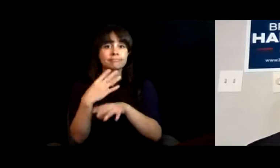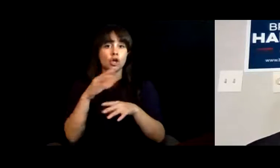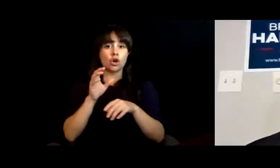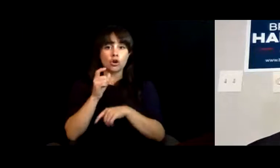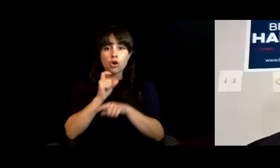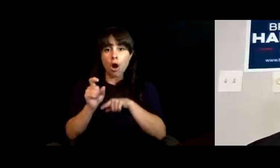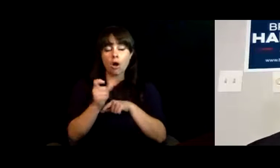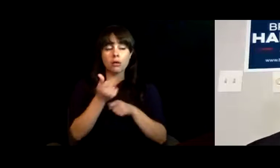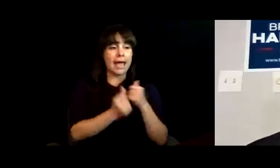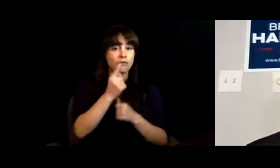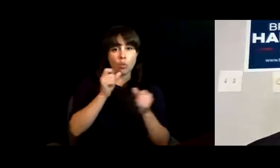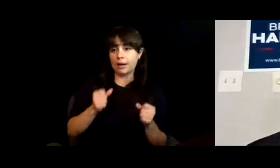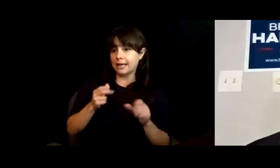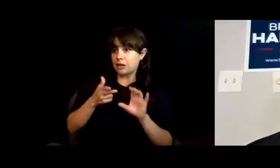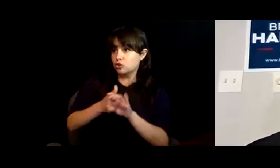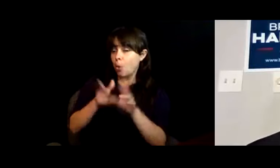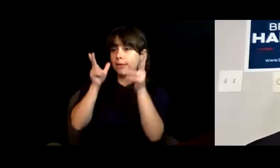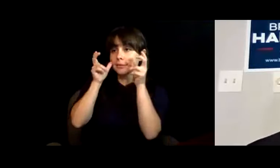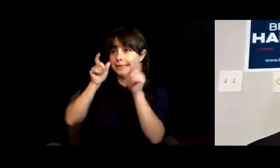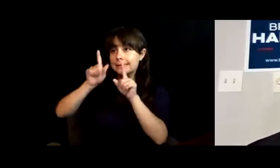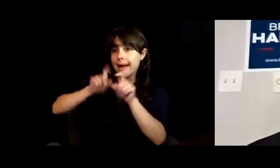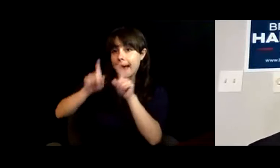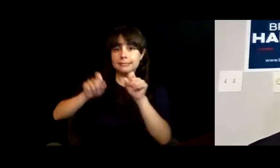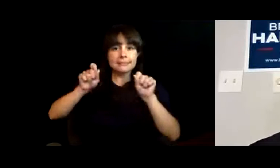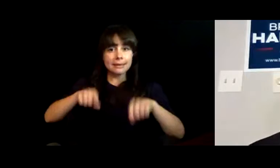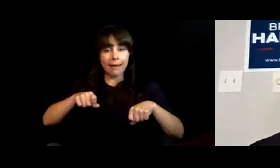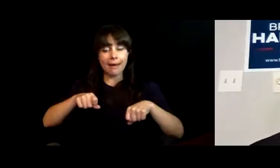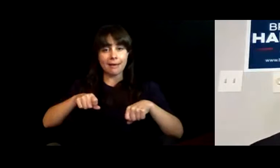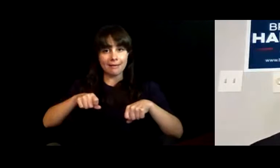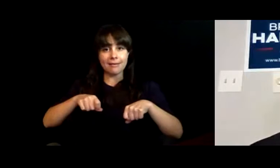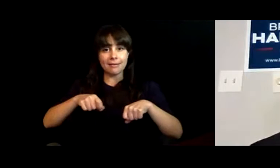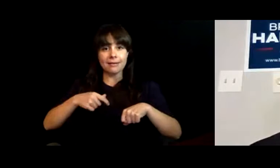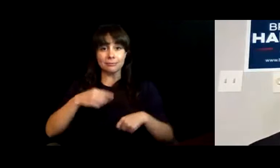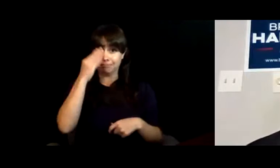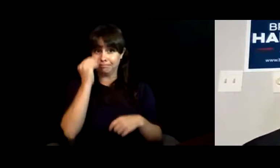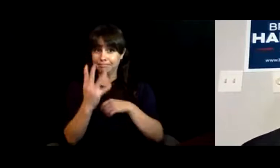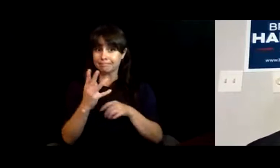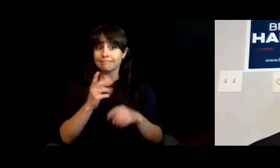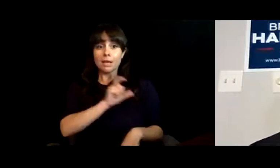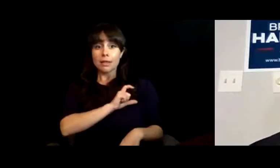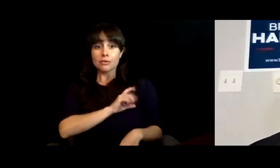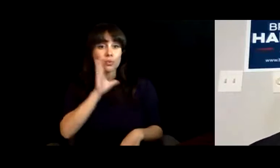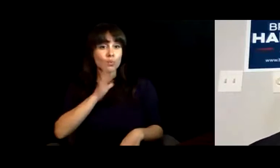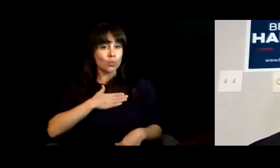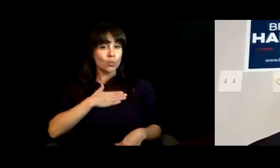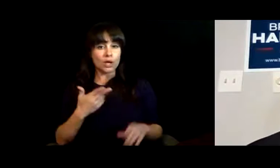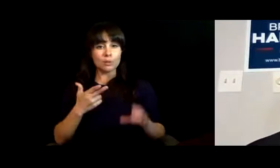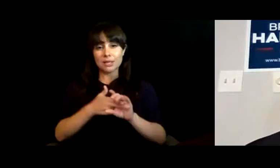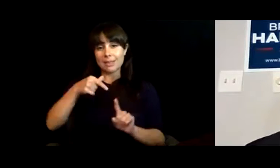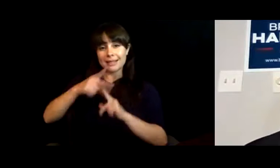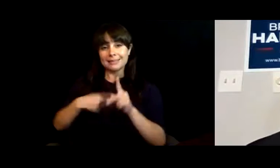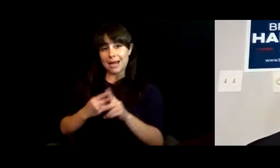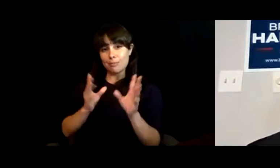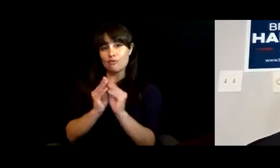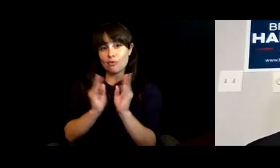in the district, ask questions, so on and so forth. I can assure you, law enforcement would be willing to participate in a forum like this and